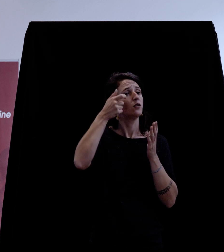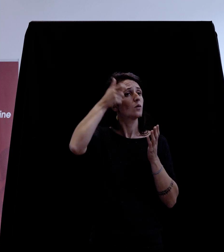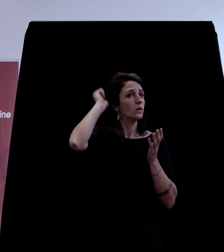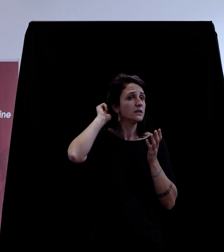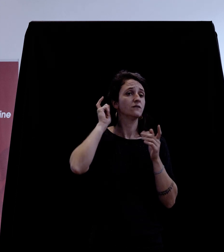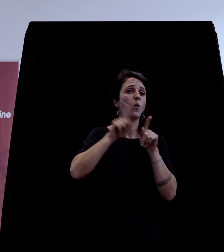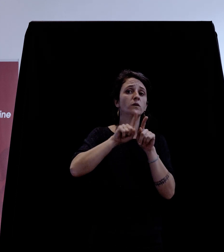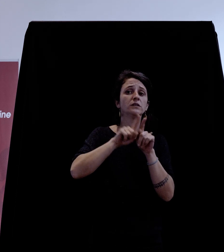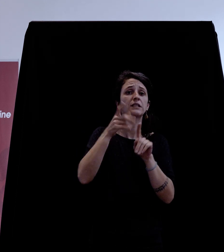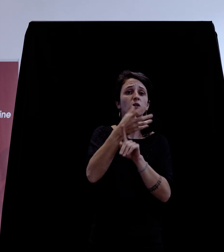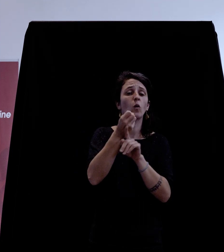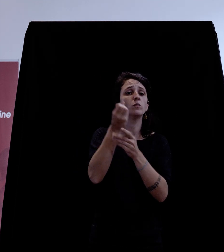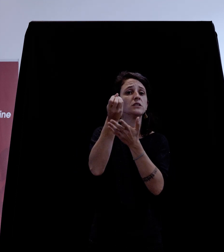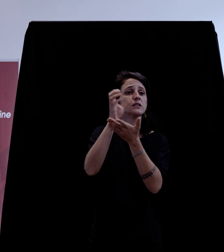pain.